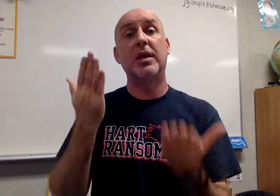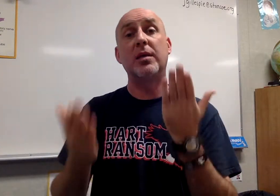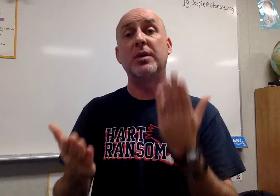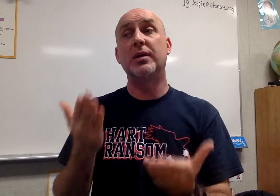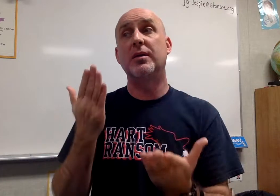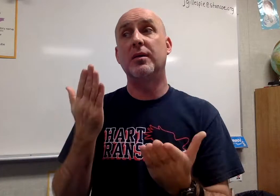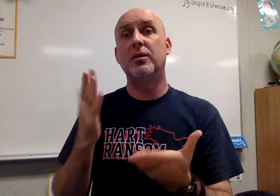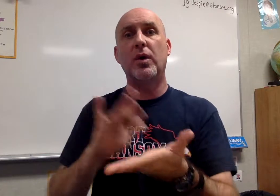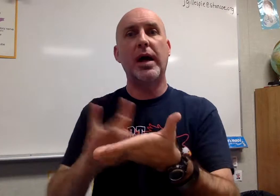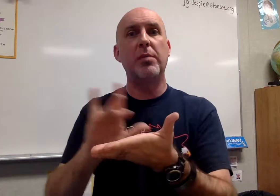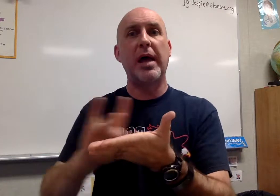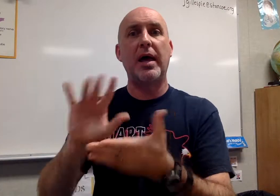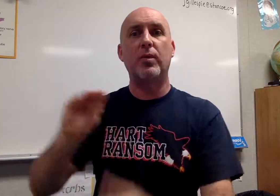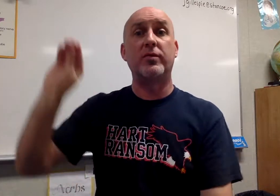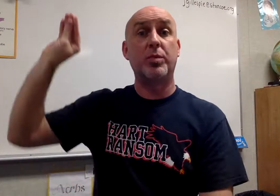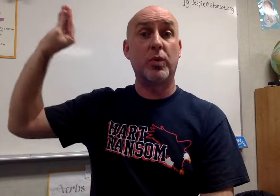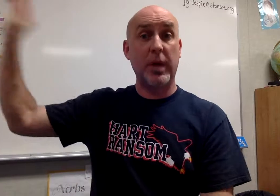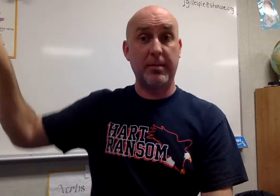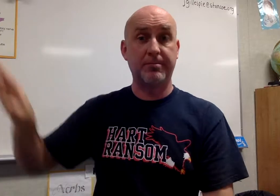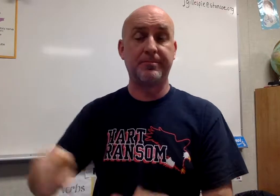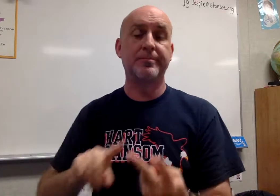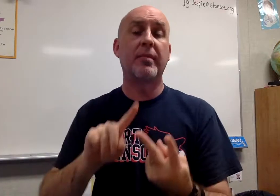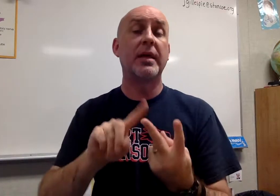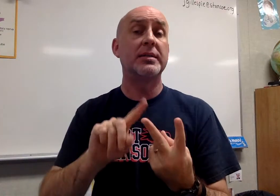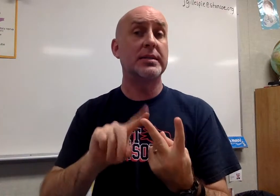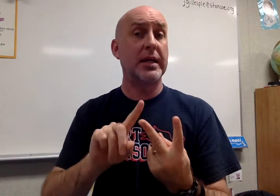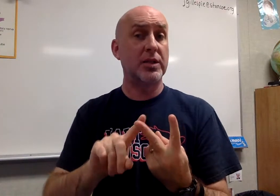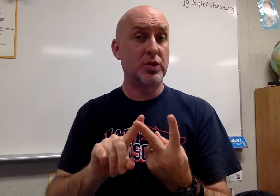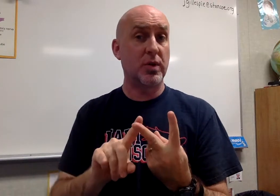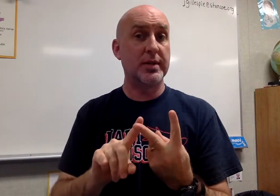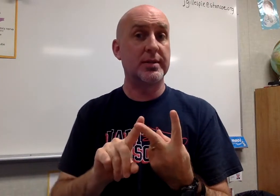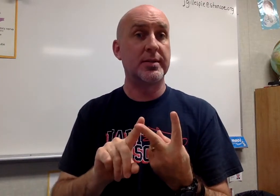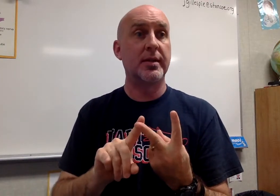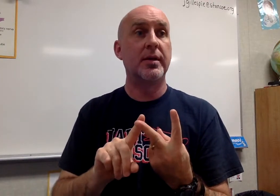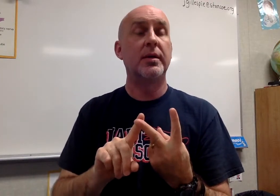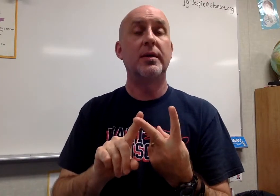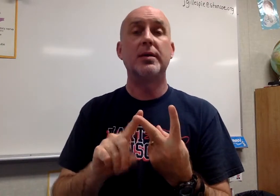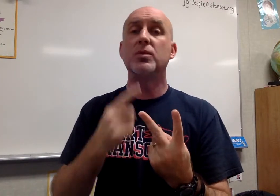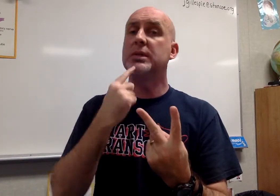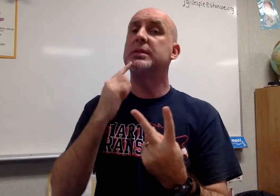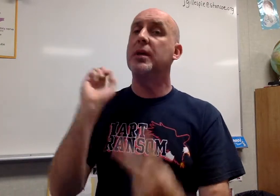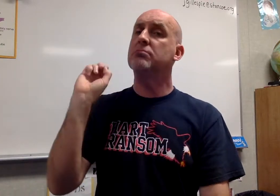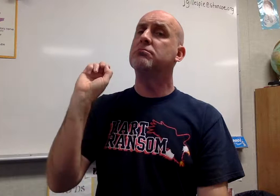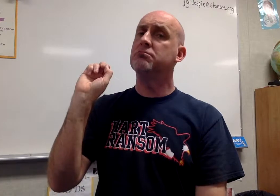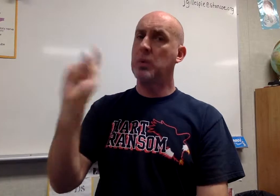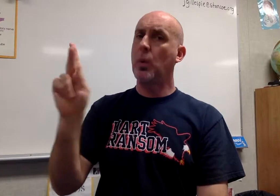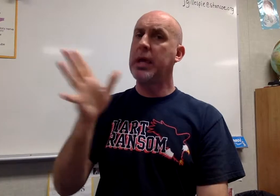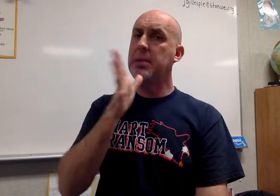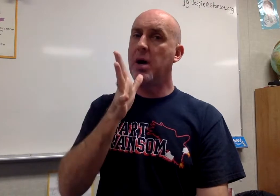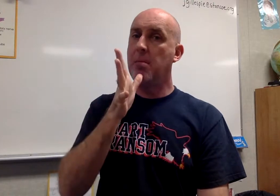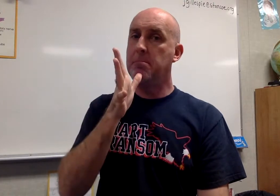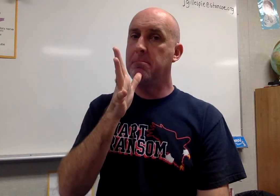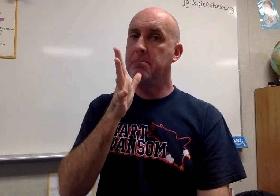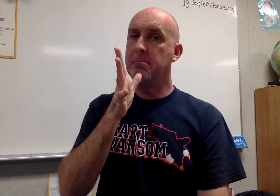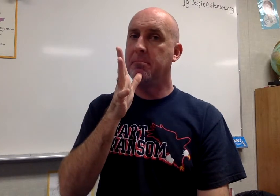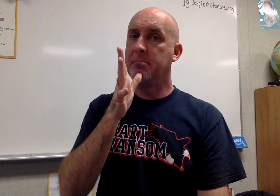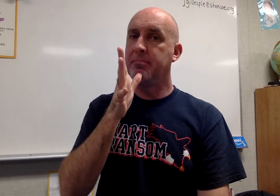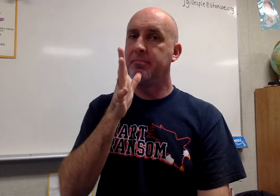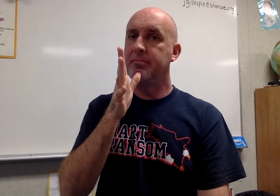maybe your iPad will have to put away. Second choice is you can say, okay, Mom,